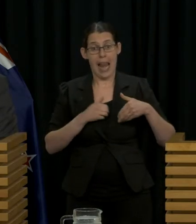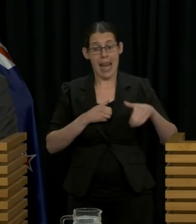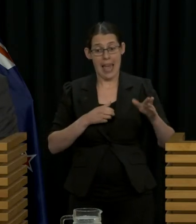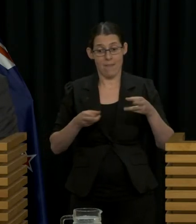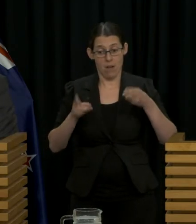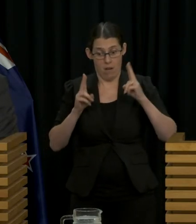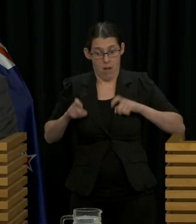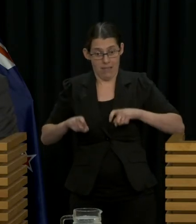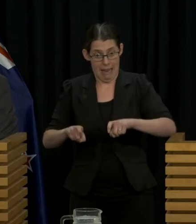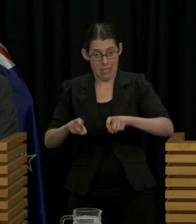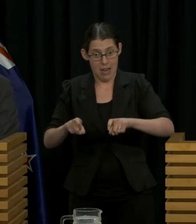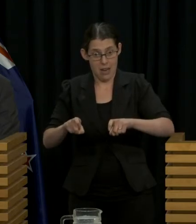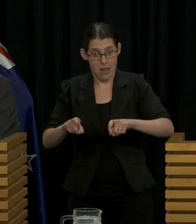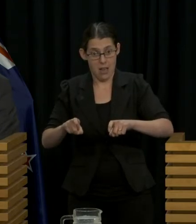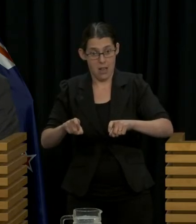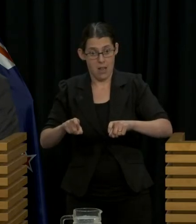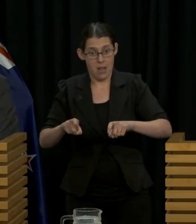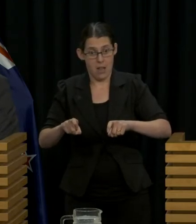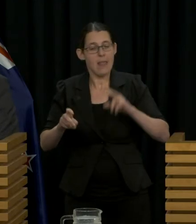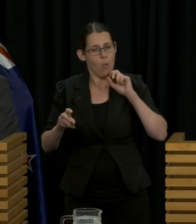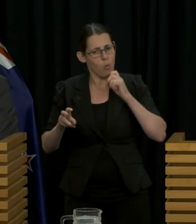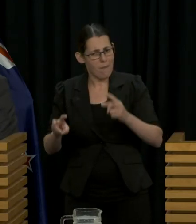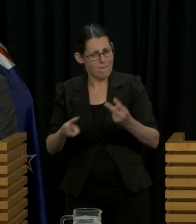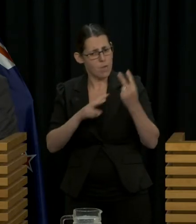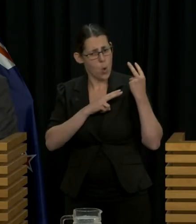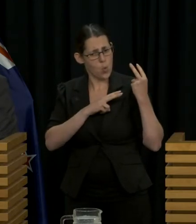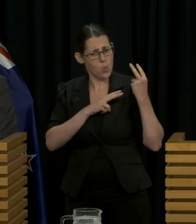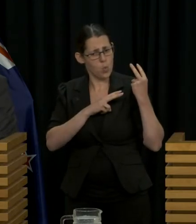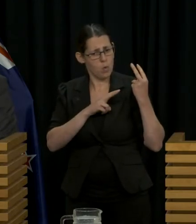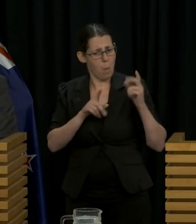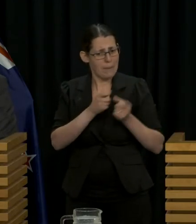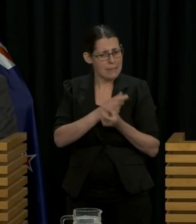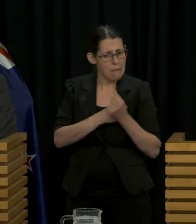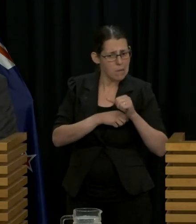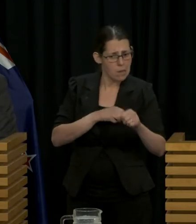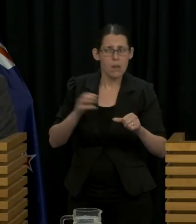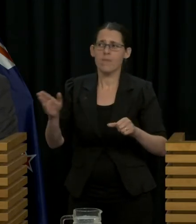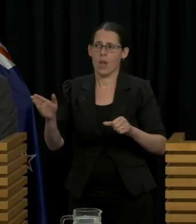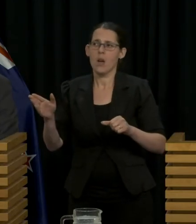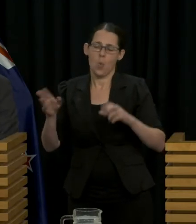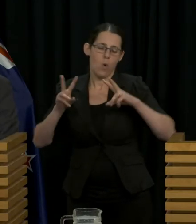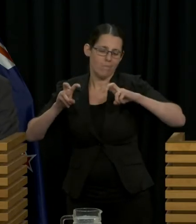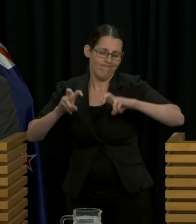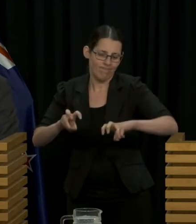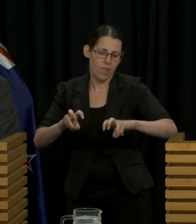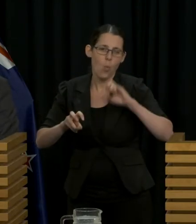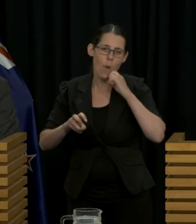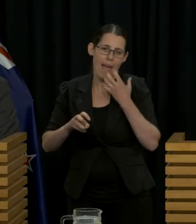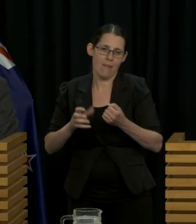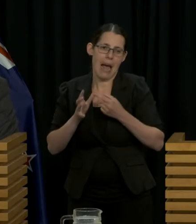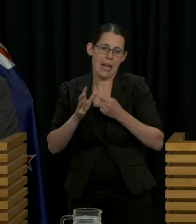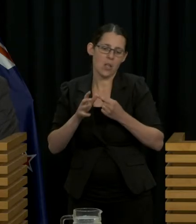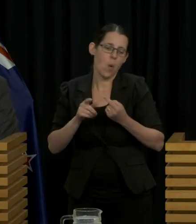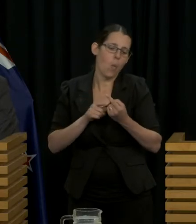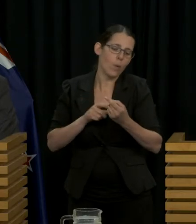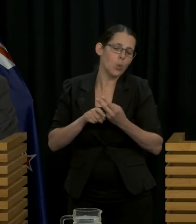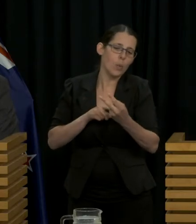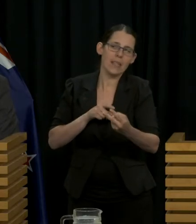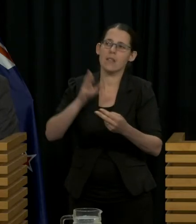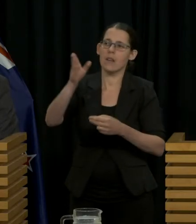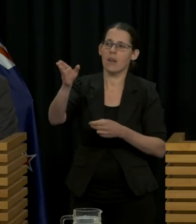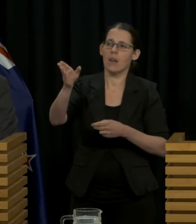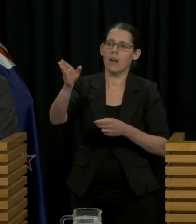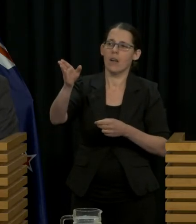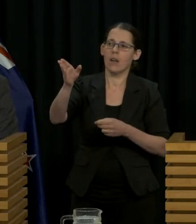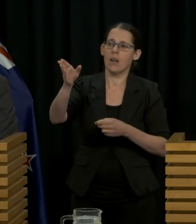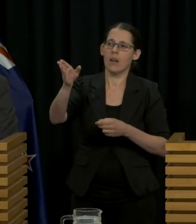things that we're reviewing. When would you have an answer on that? Within a week or two. These two cases would never have been picked up if it wasn't for the first case,